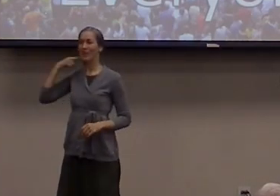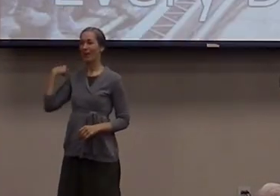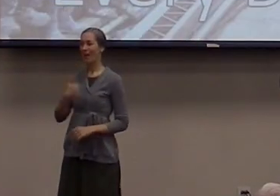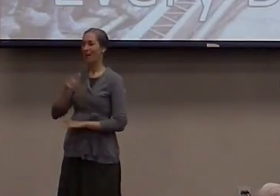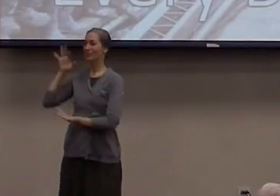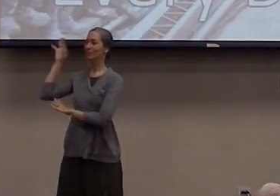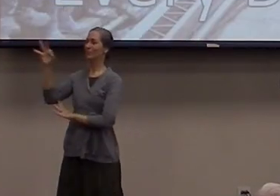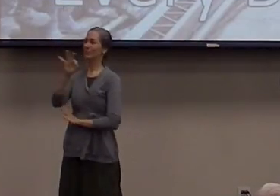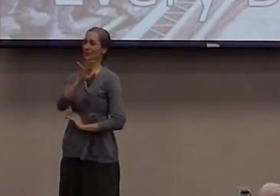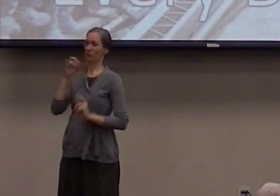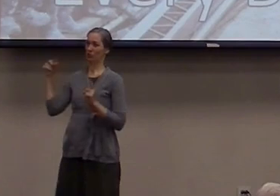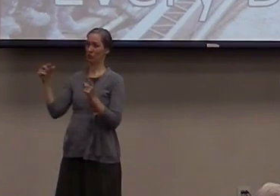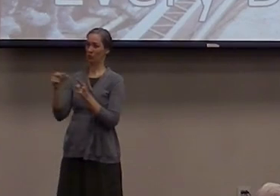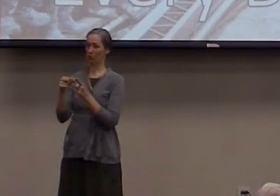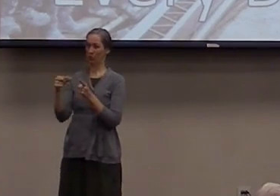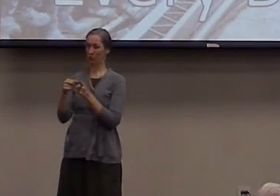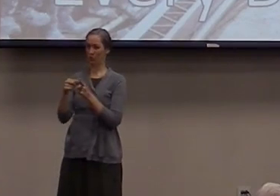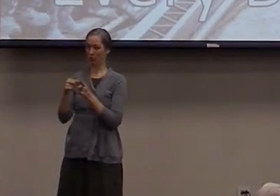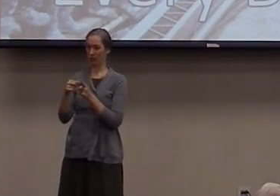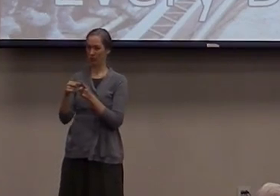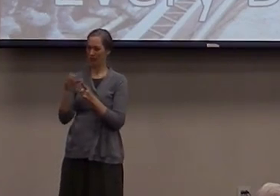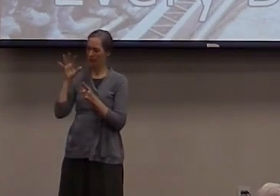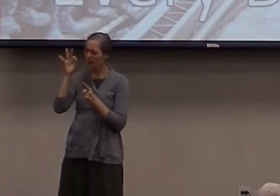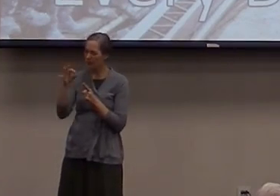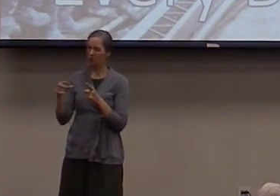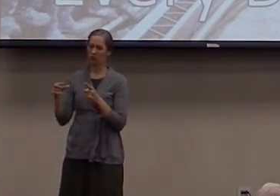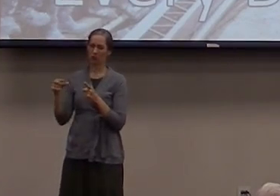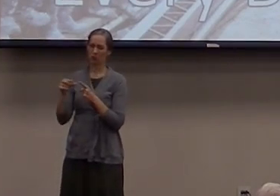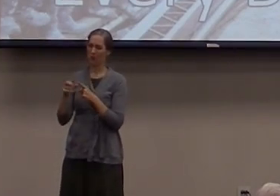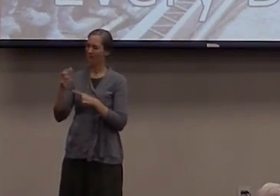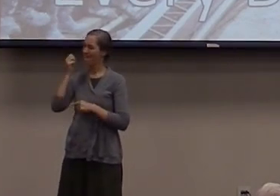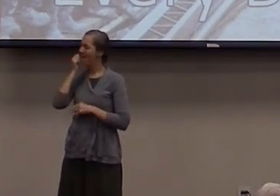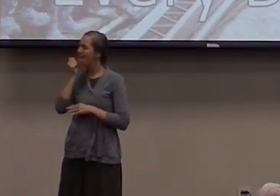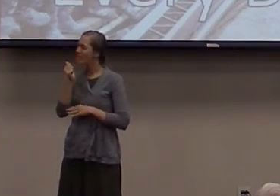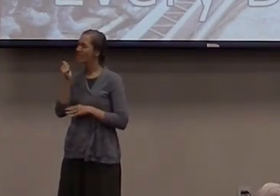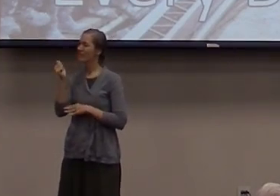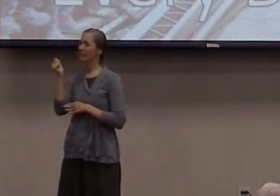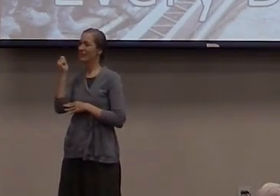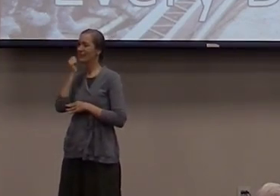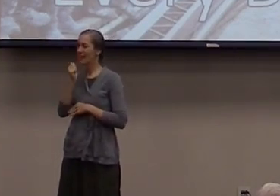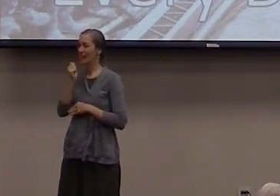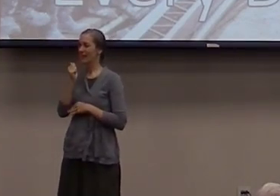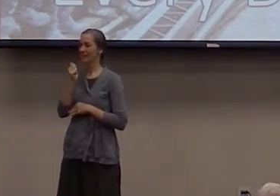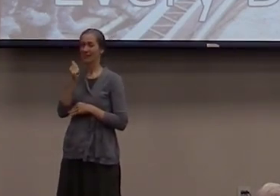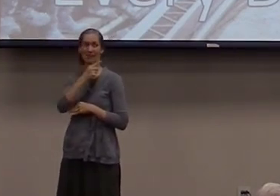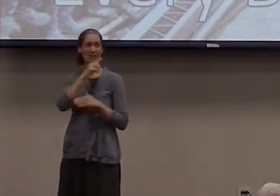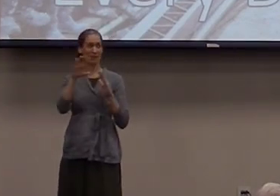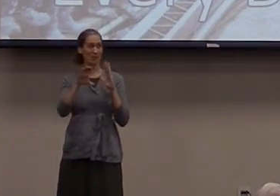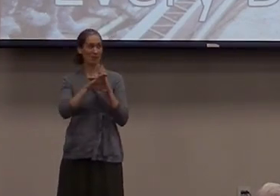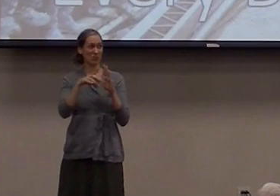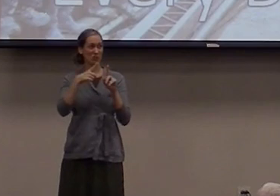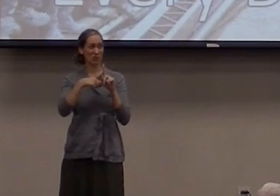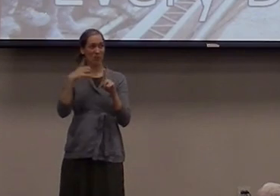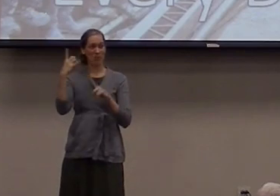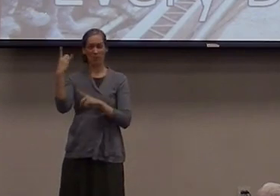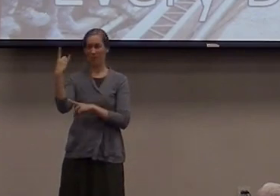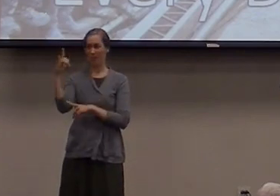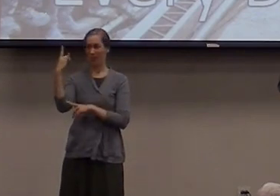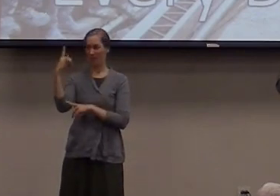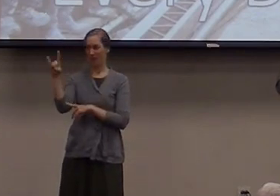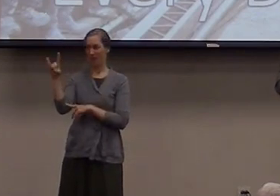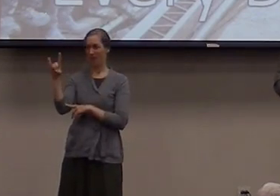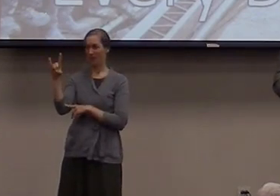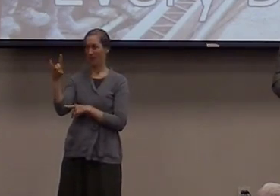Word. We need to preach the Word every day. This picture's from Bolivia. It's a